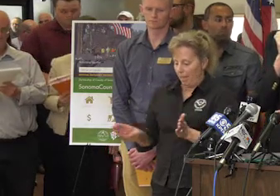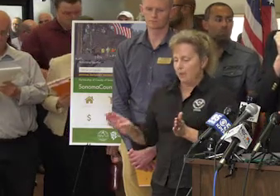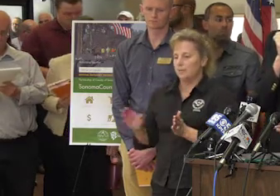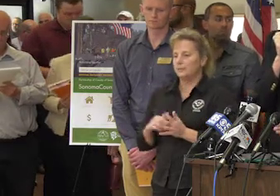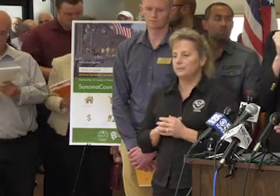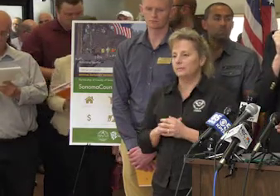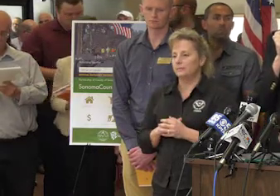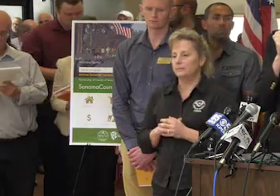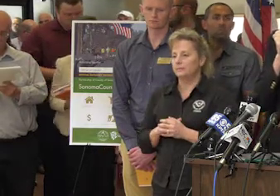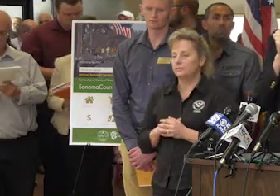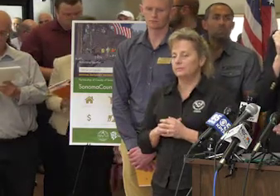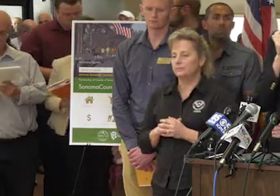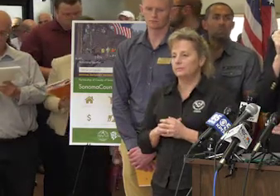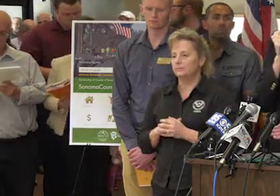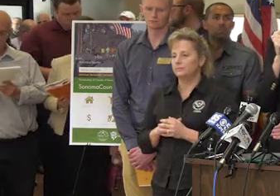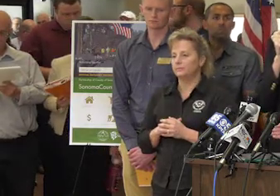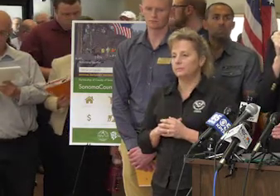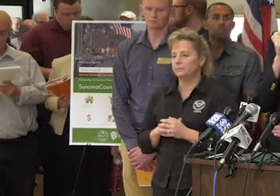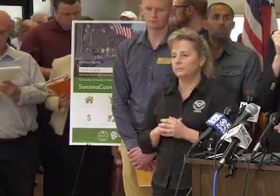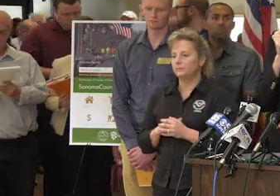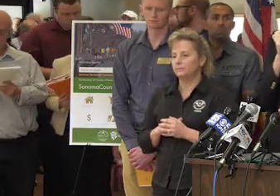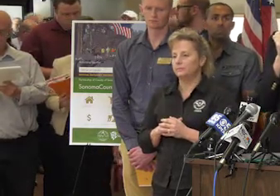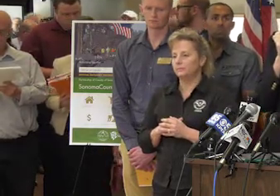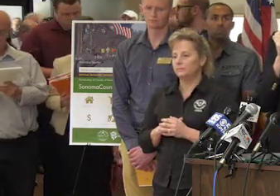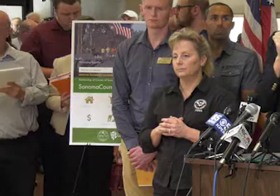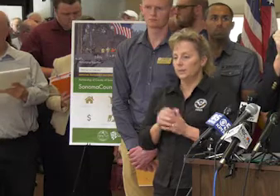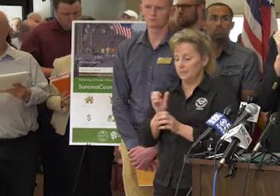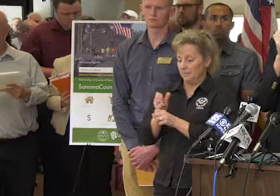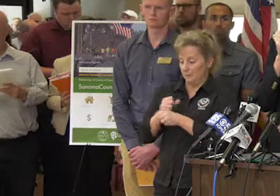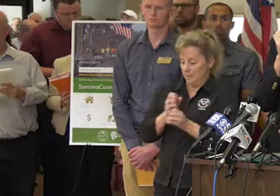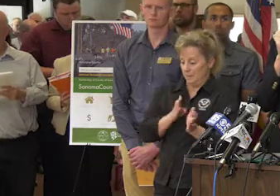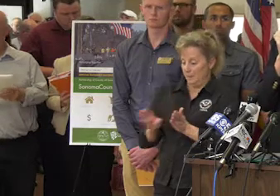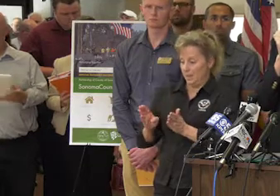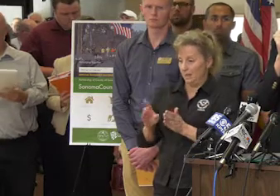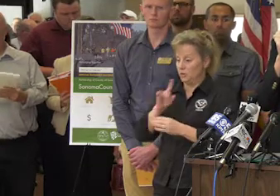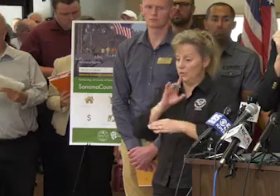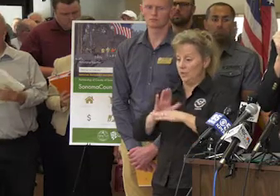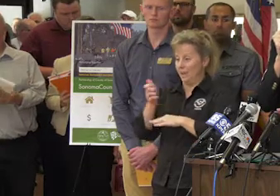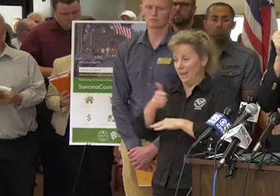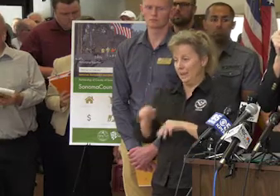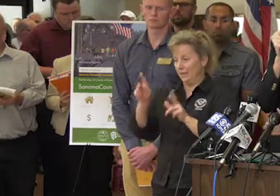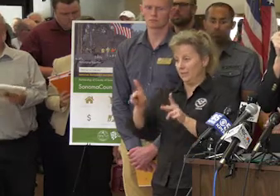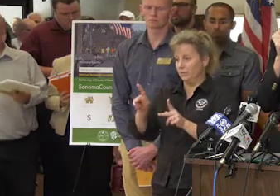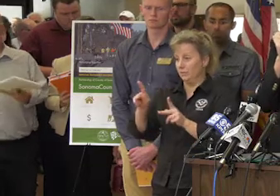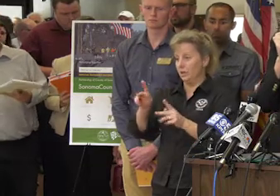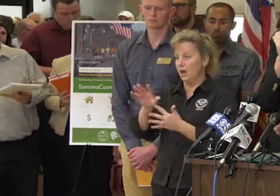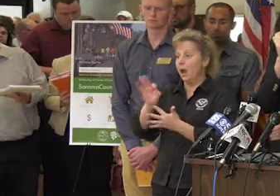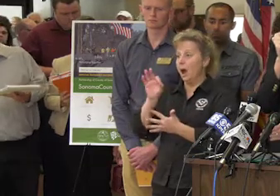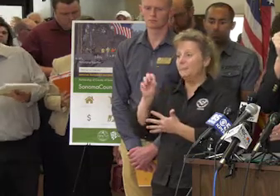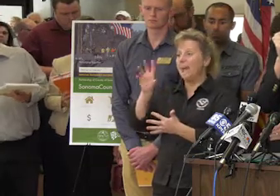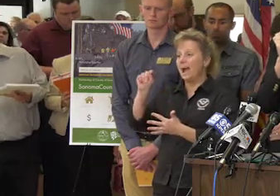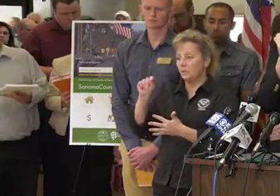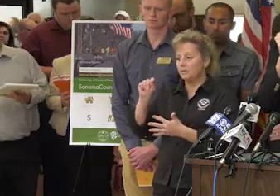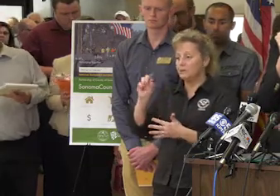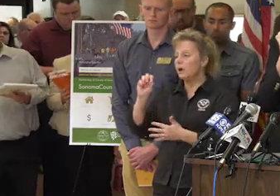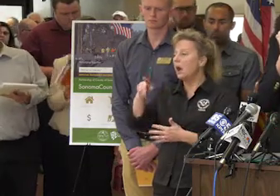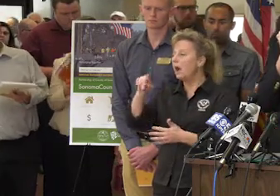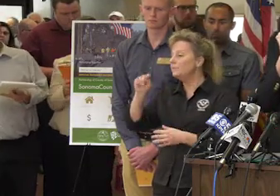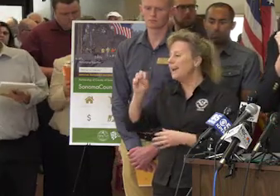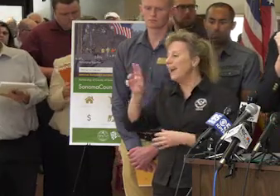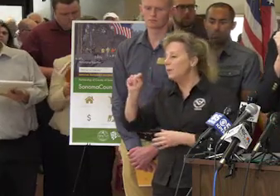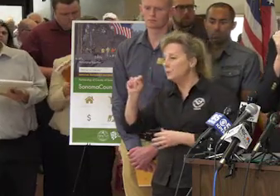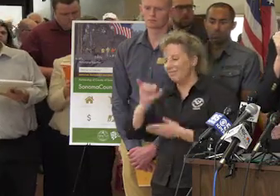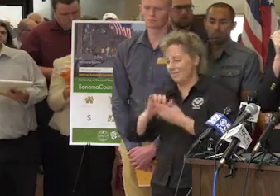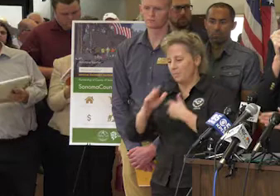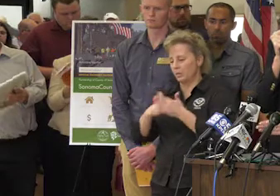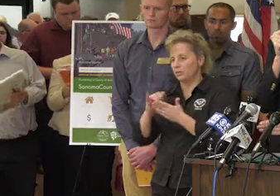and we are working on a plan that will assure that anybody who opts out and goes through that process, that